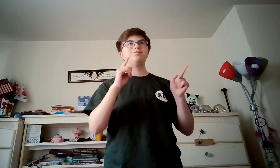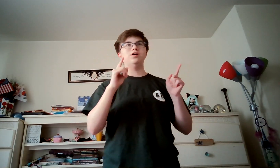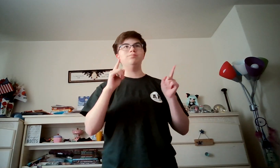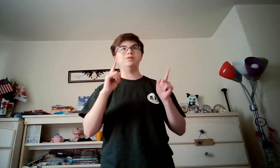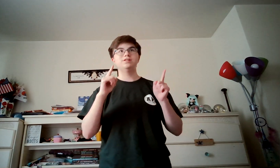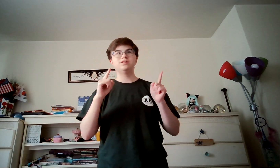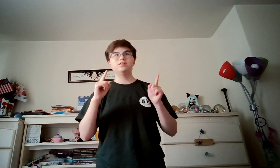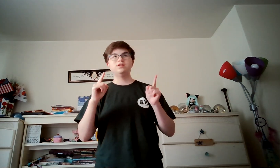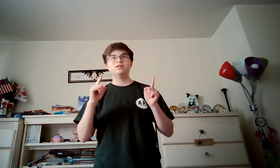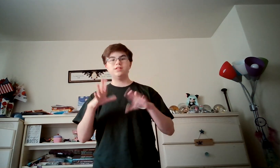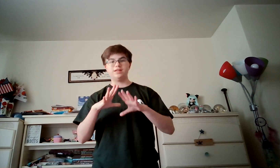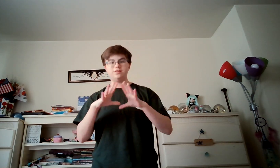from, like, the